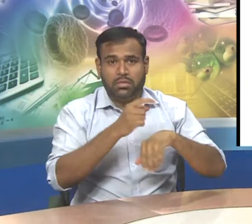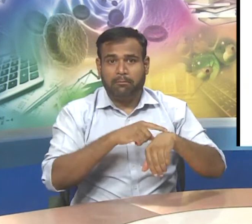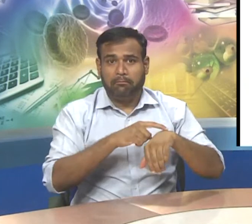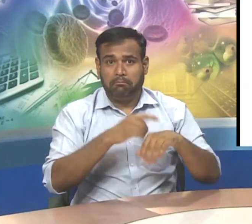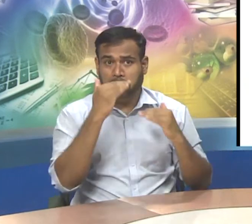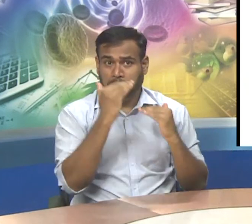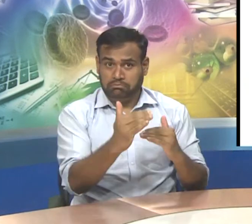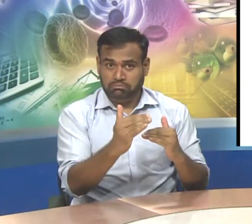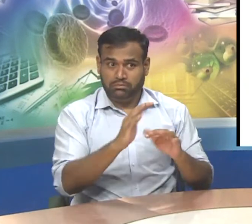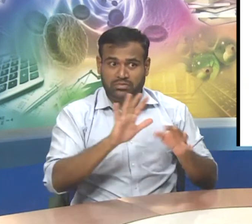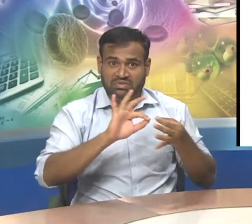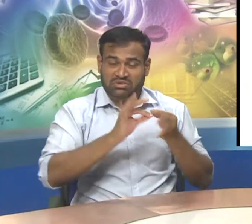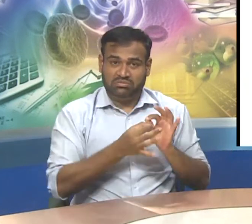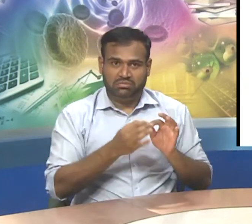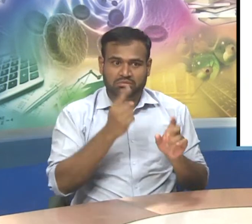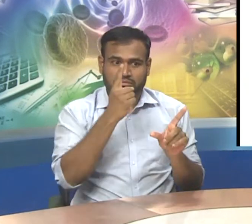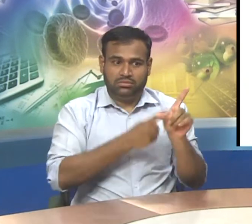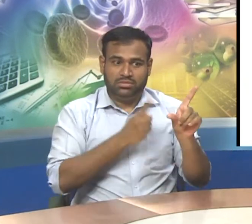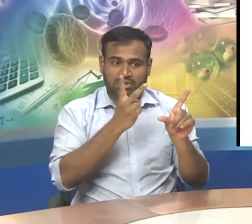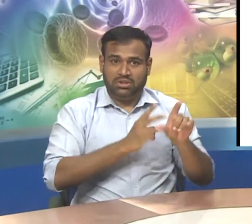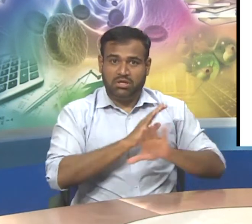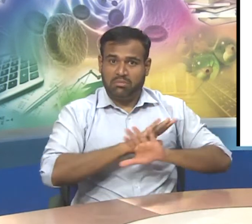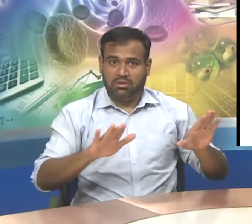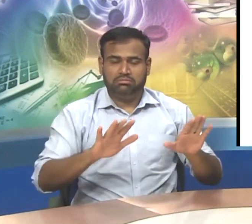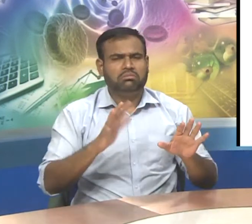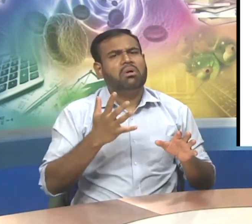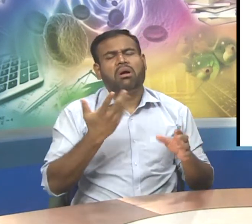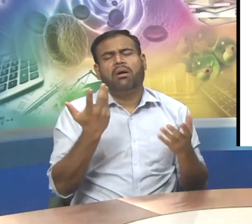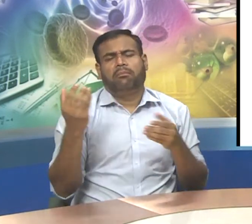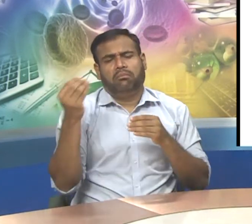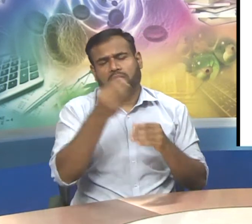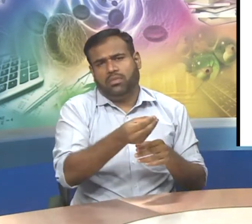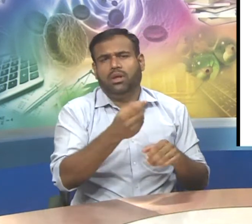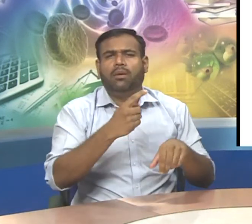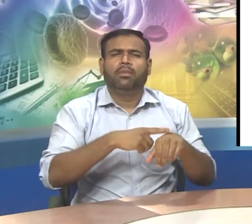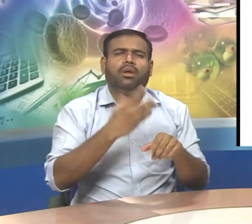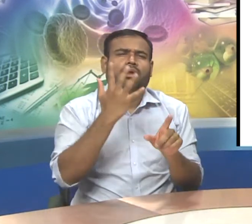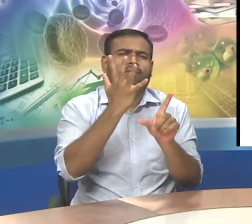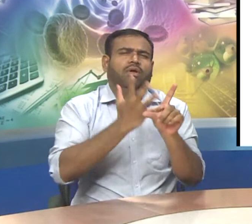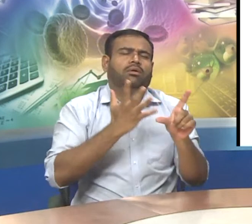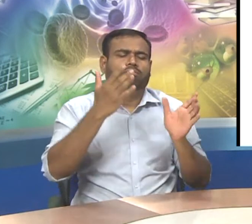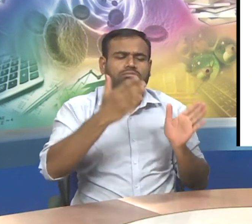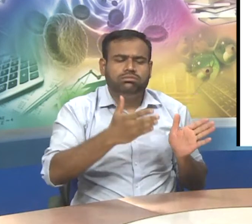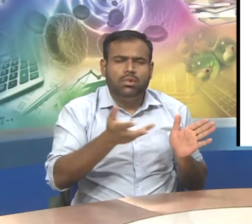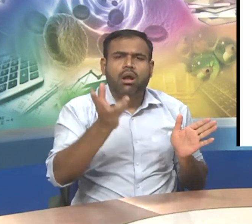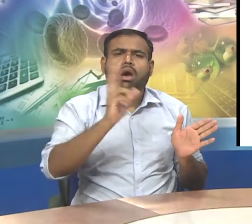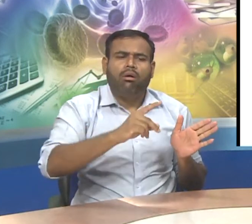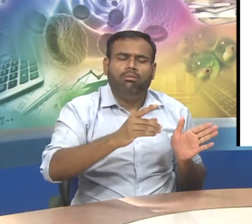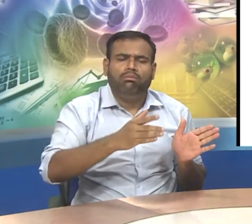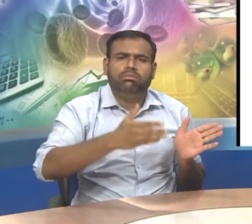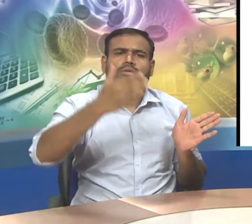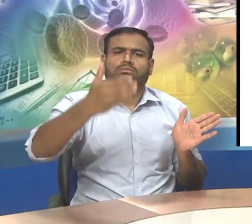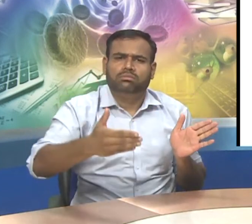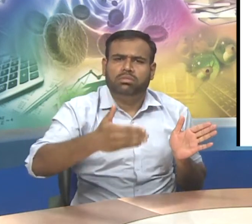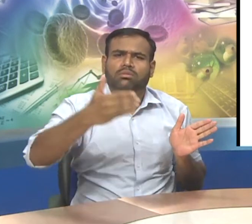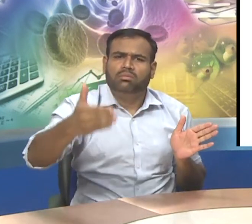And also no bar on appointment or reappointment either in the same state or in the different